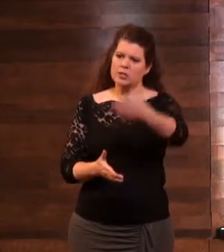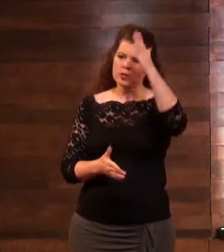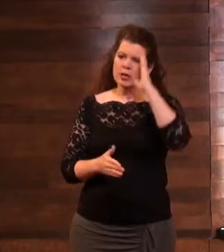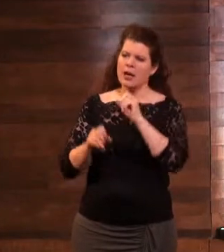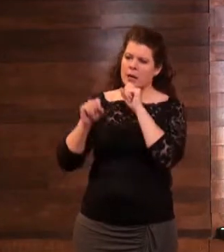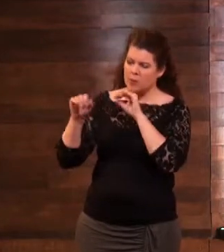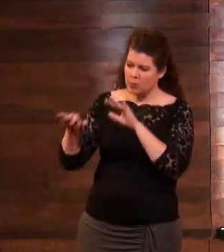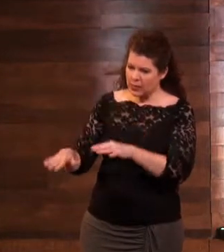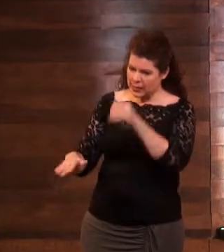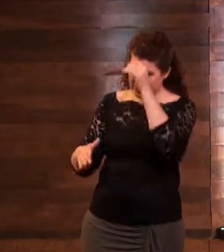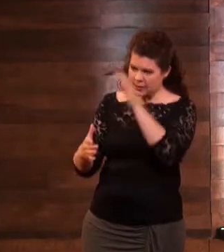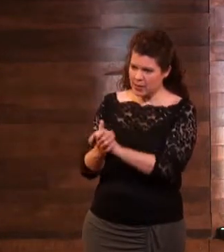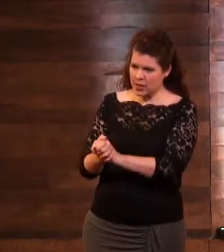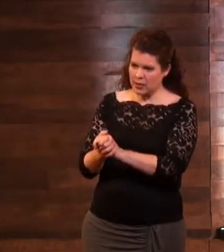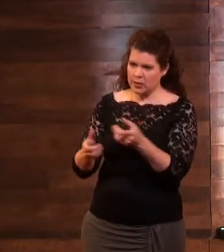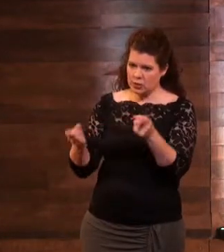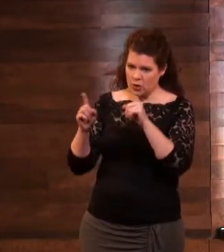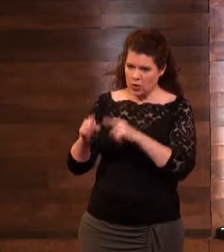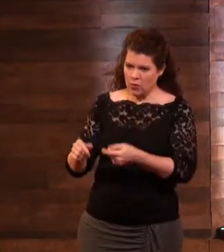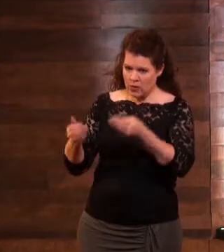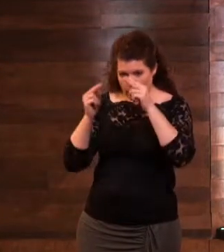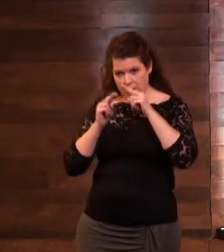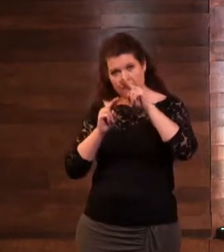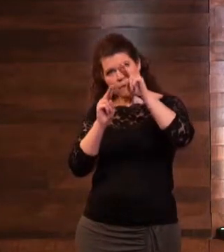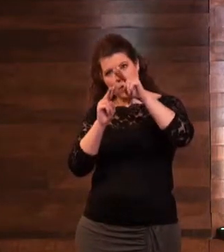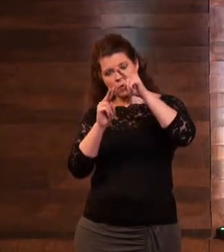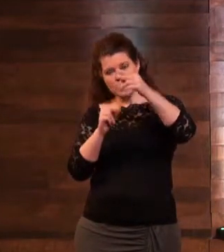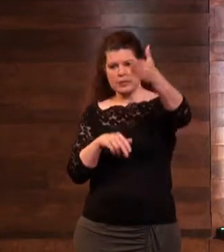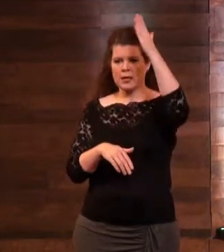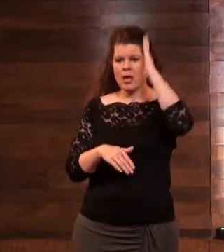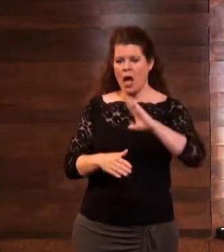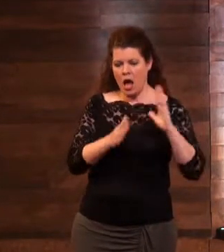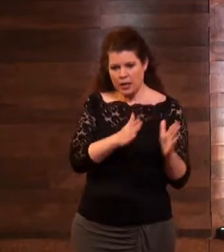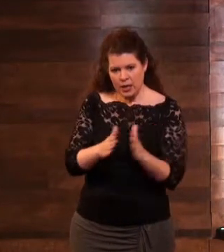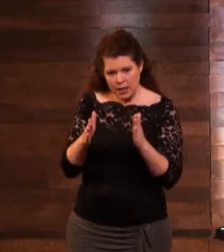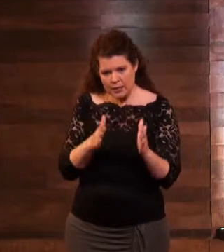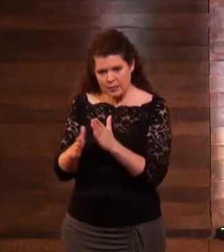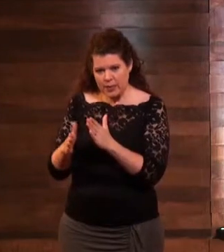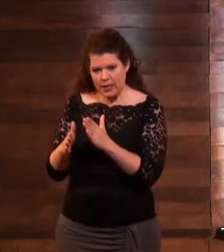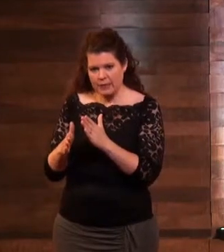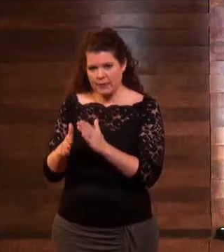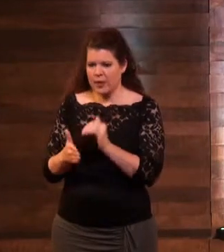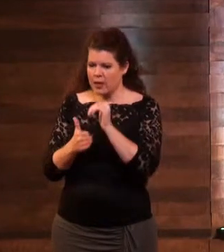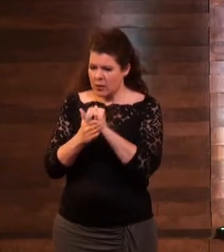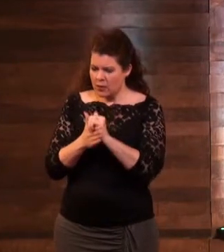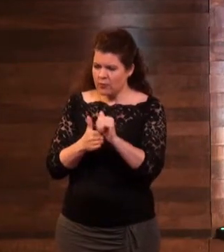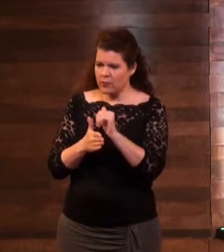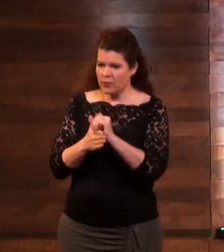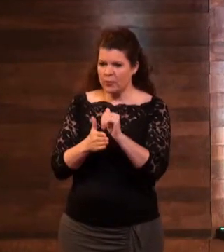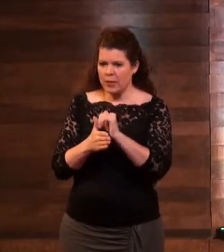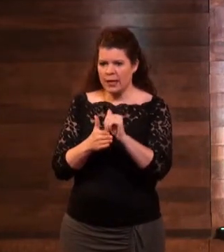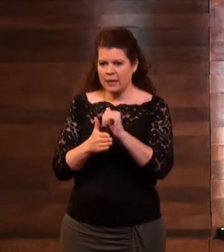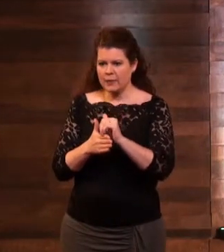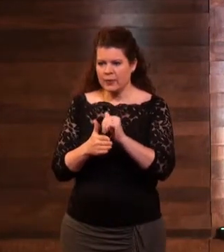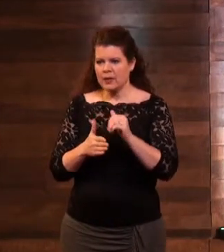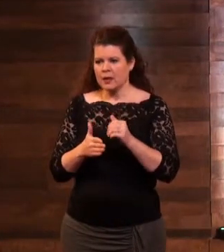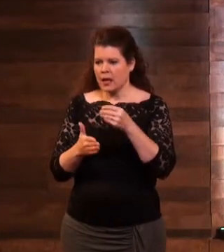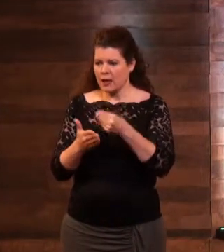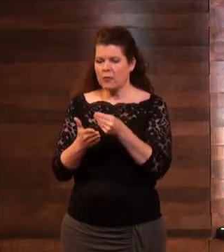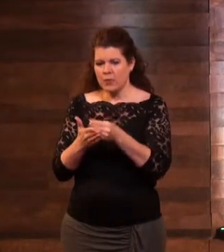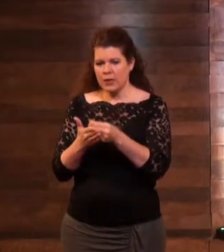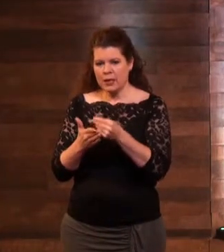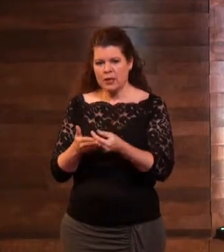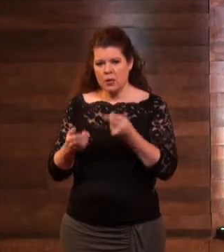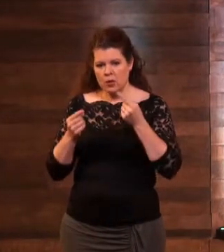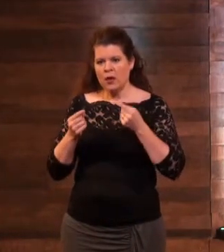bless sinfulness. In finances, when you start handling your money the way God tells us to in his word, you open the door for God to bless your